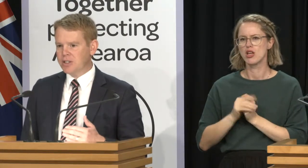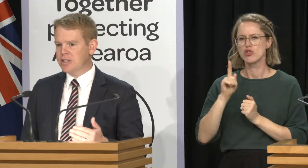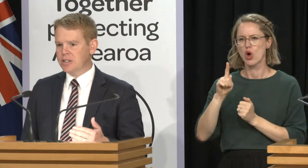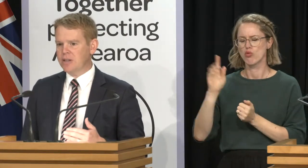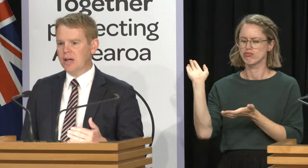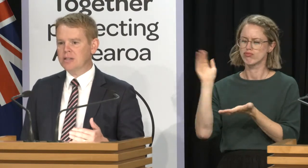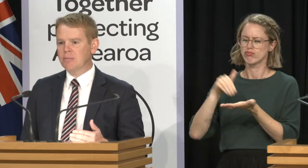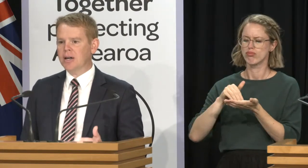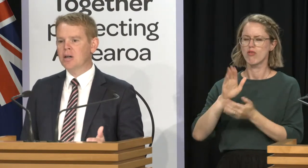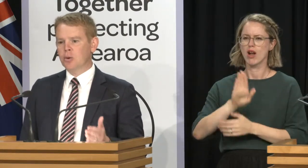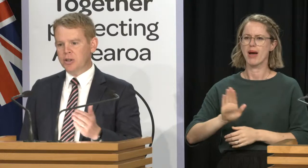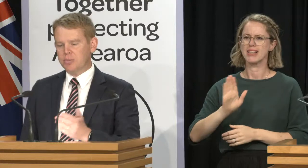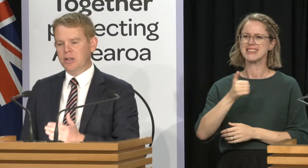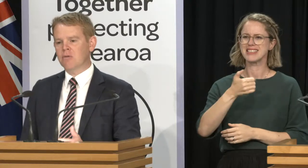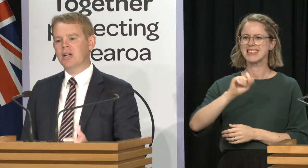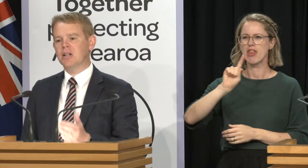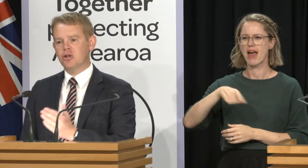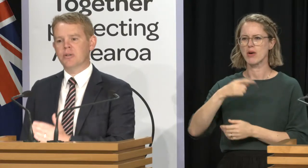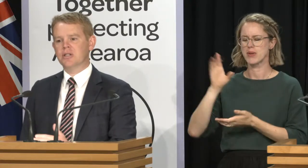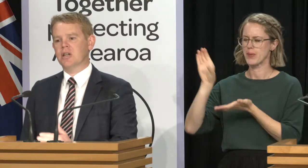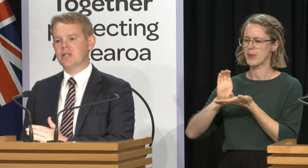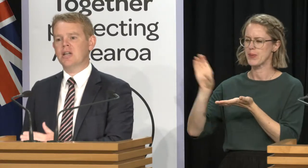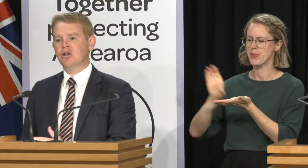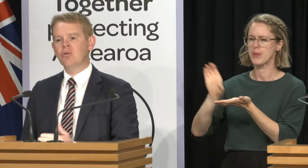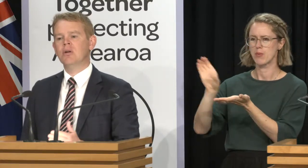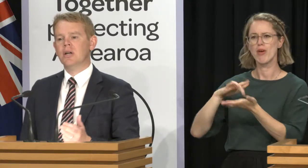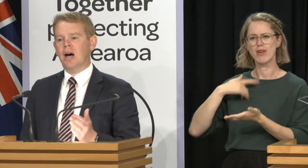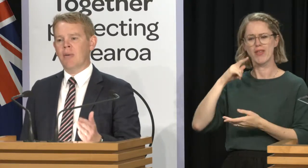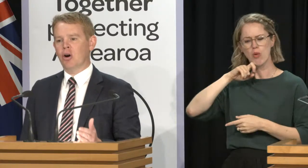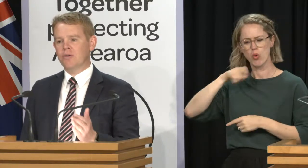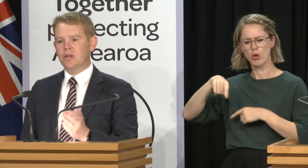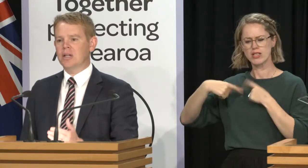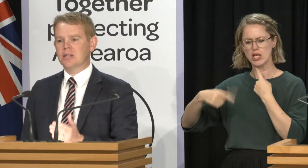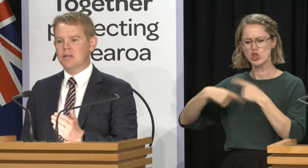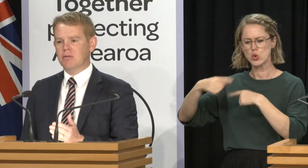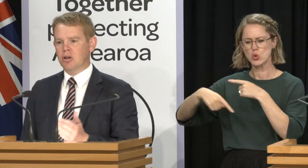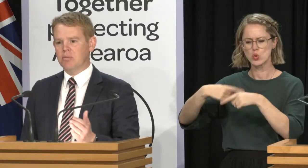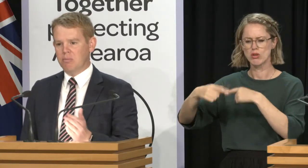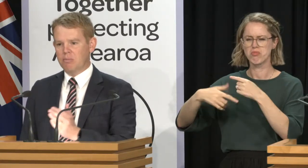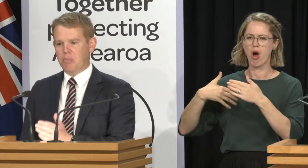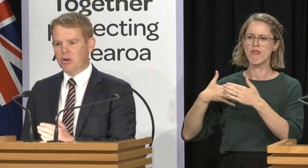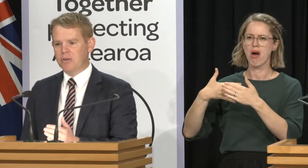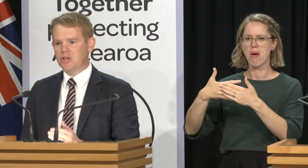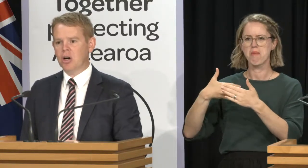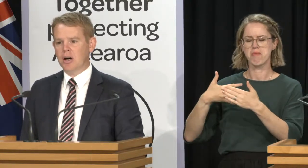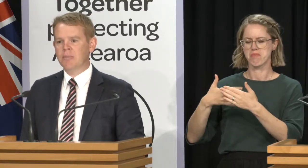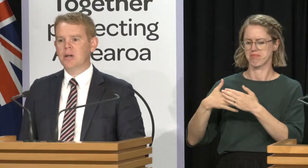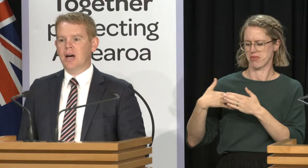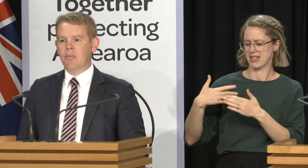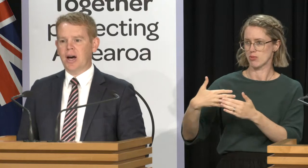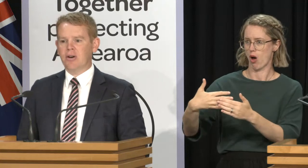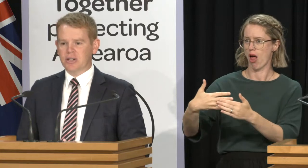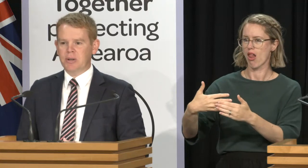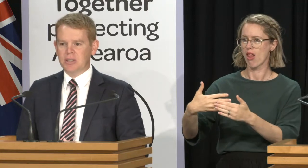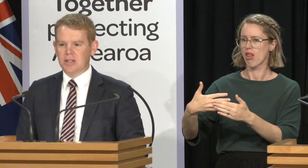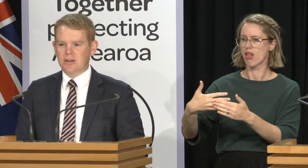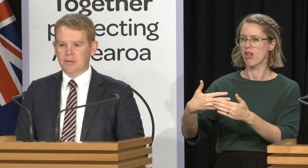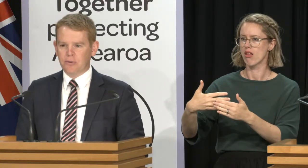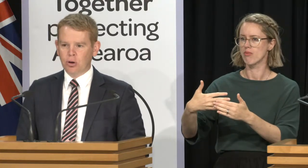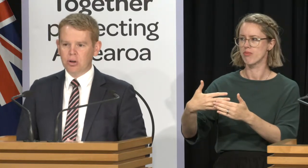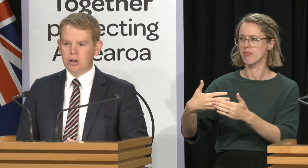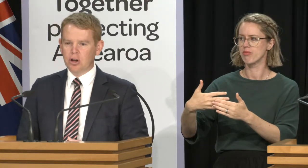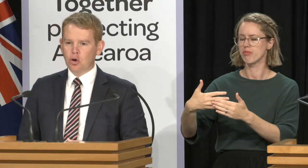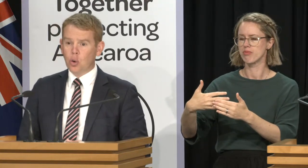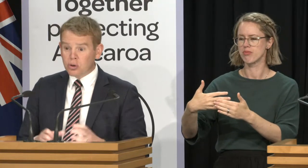mark, 50 to 60,000 mark. We're expecting regular shipments to continue over the next period of time, and we are expecting